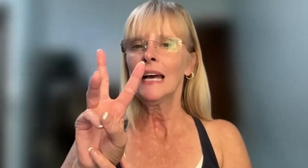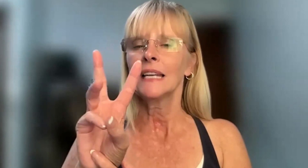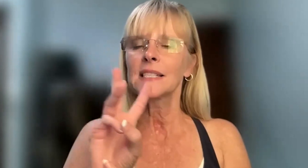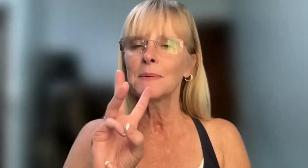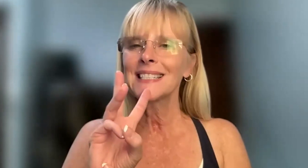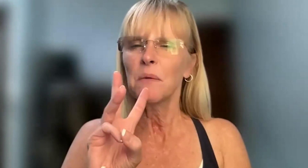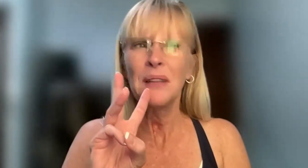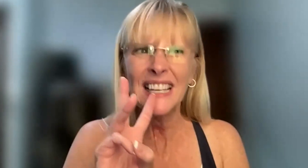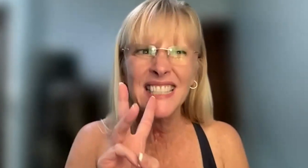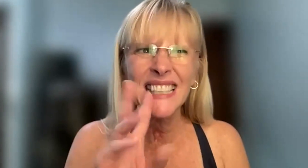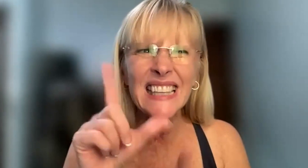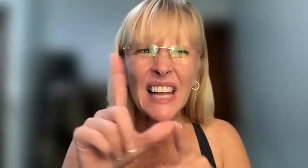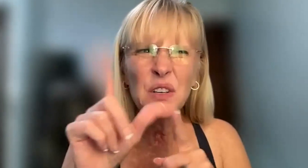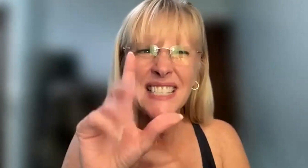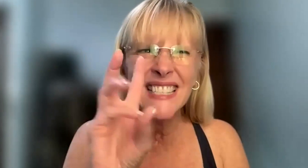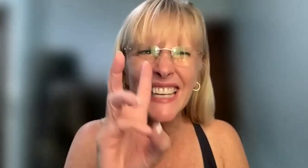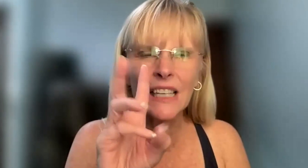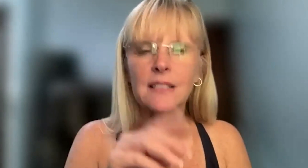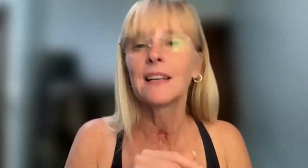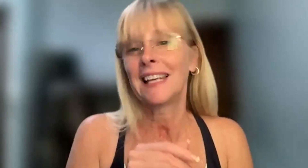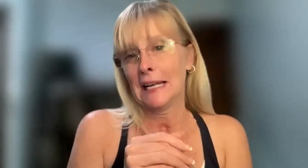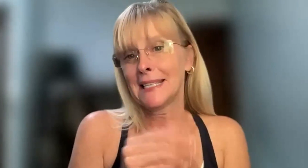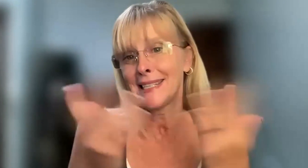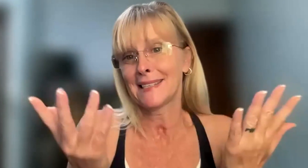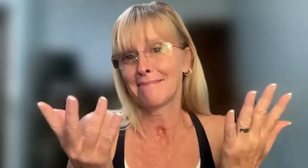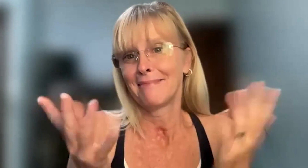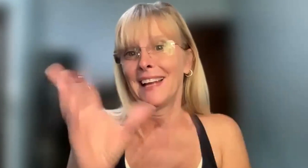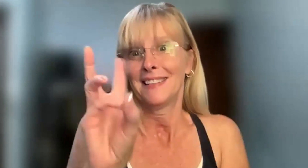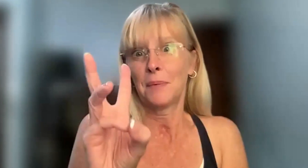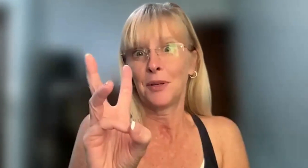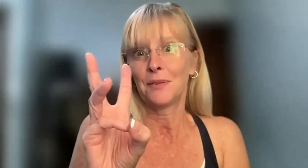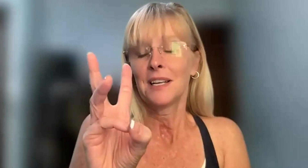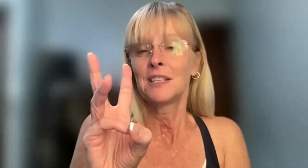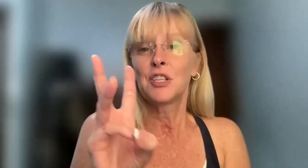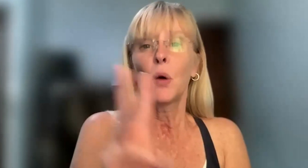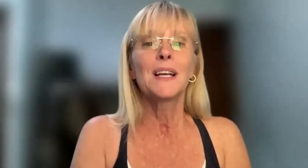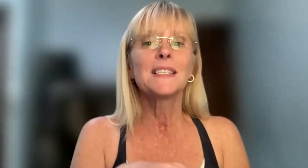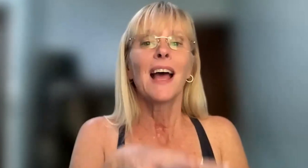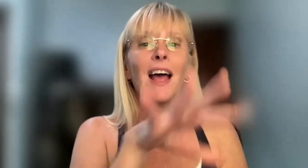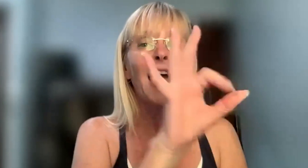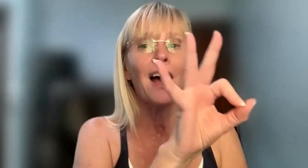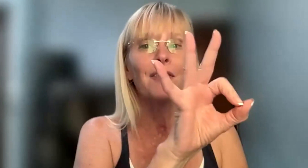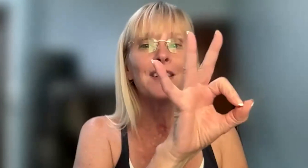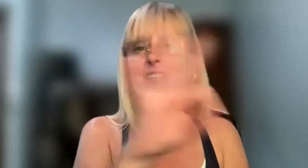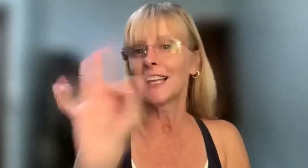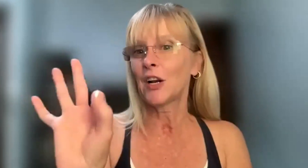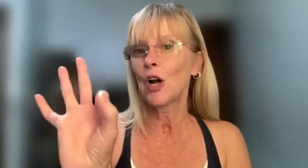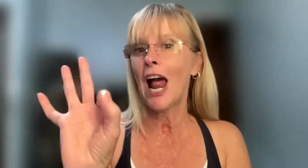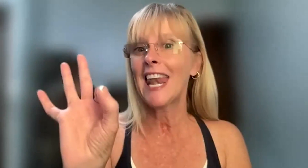Now somebody said, well, that's the letter 6. Yes, W. So is F is the letter